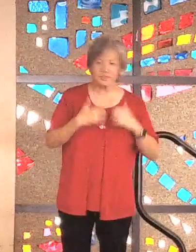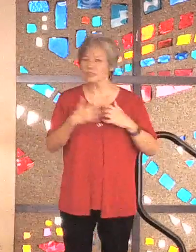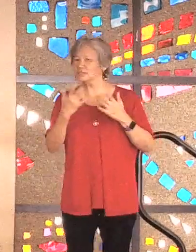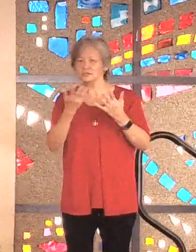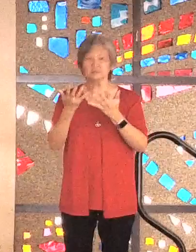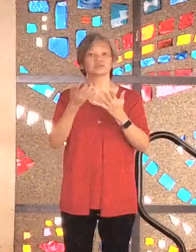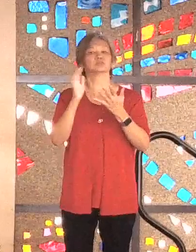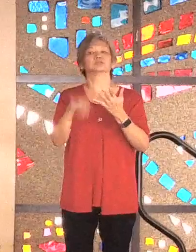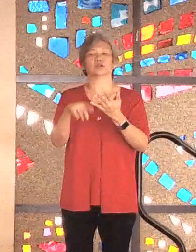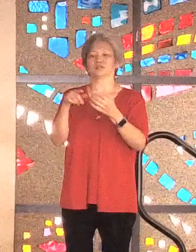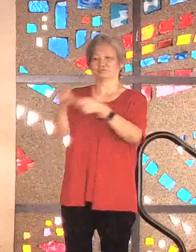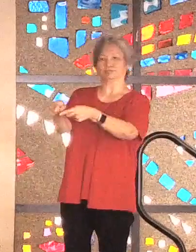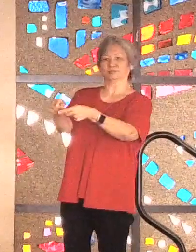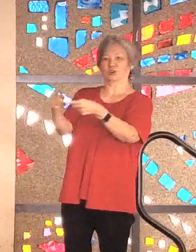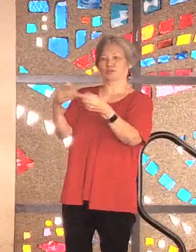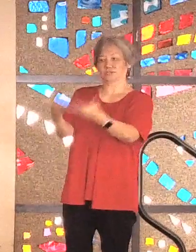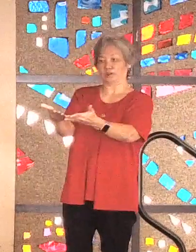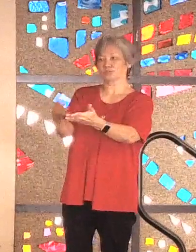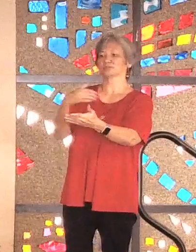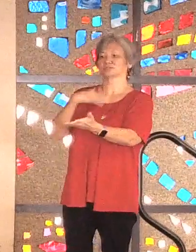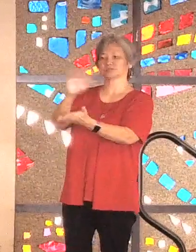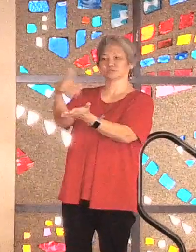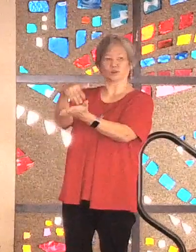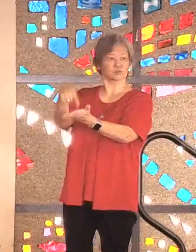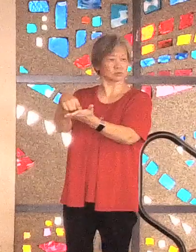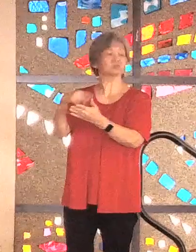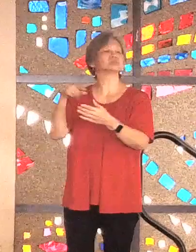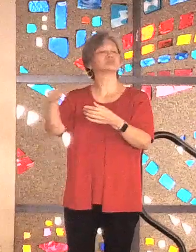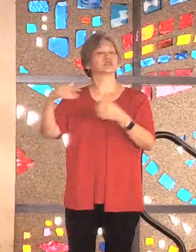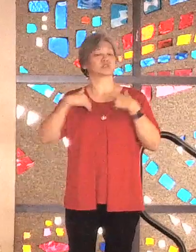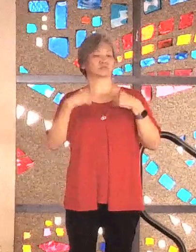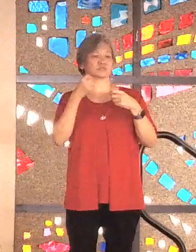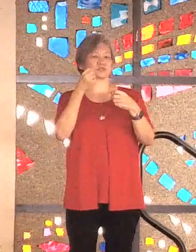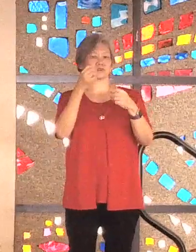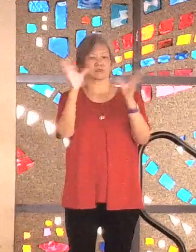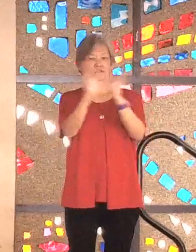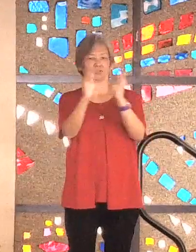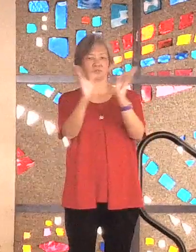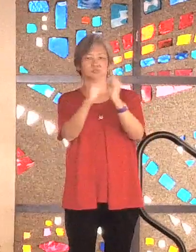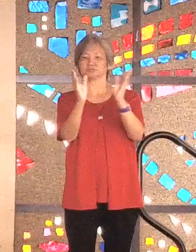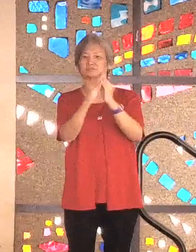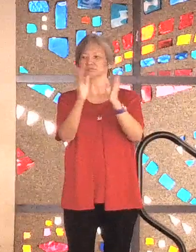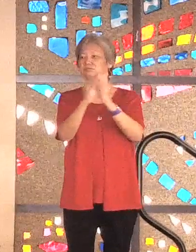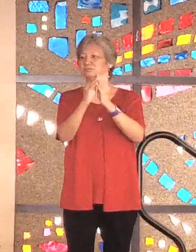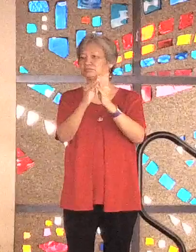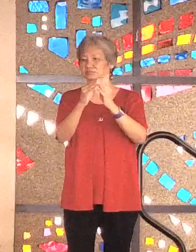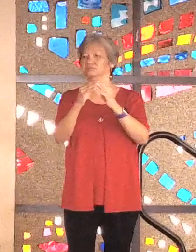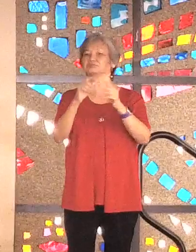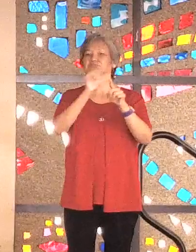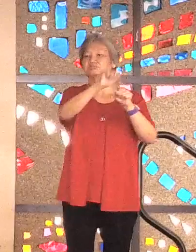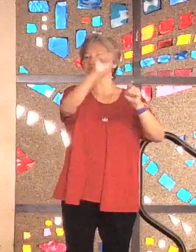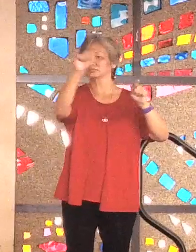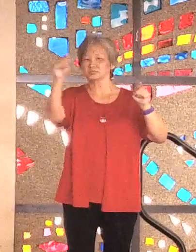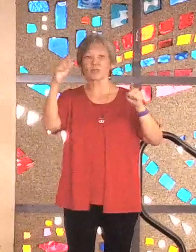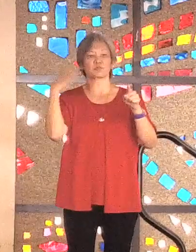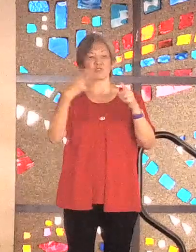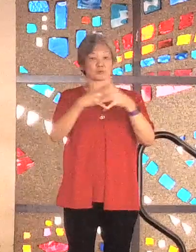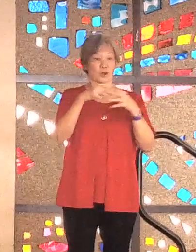CODAs, and to talk about struggles, or to just to connect and have a place to belong. And they have conferences.